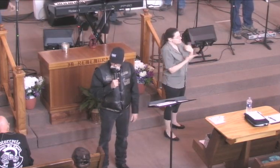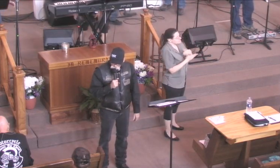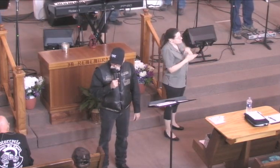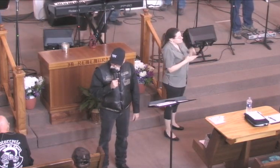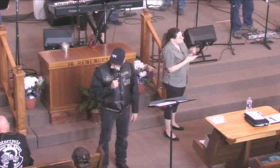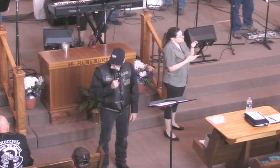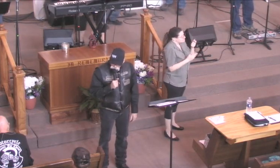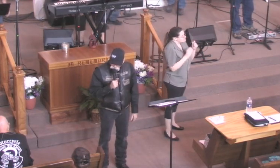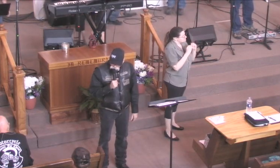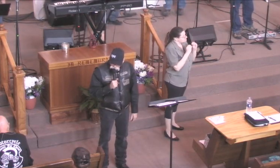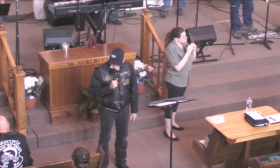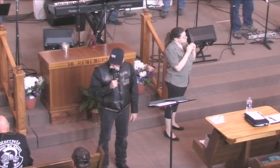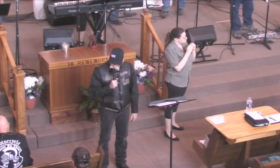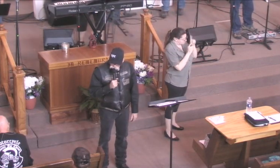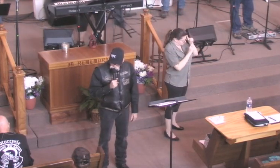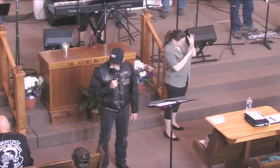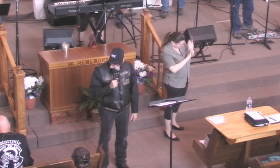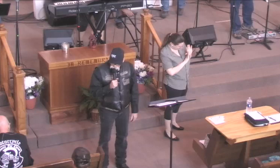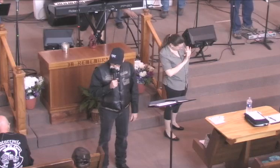too, Lord.